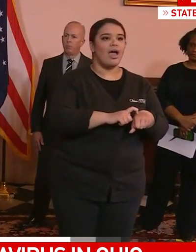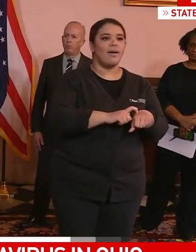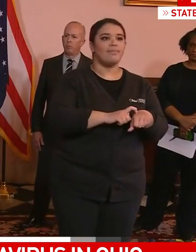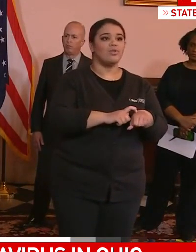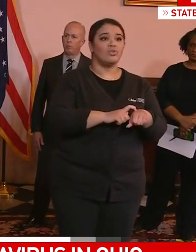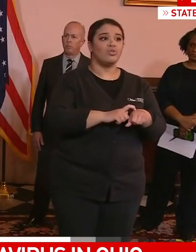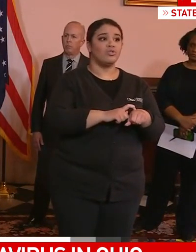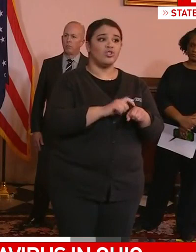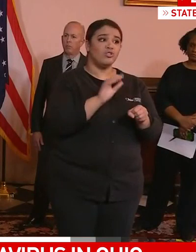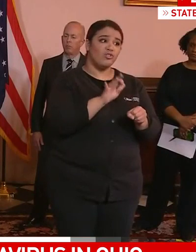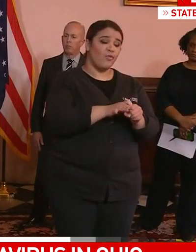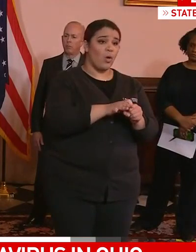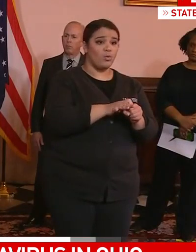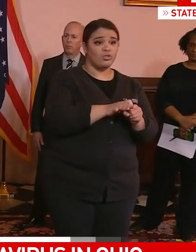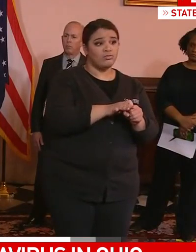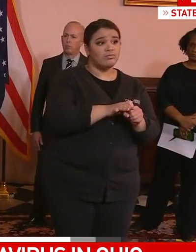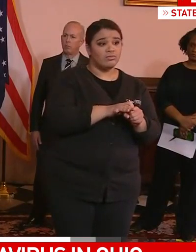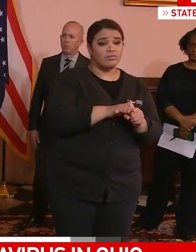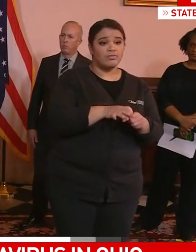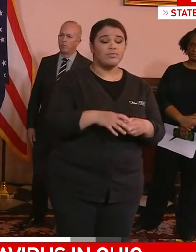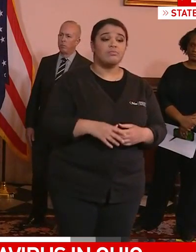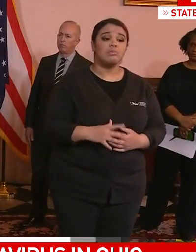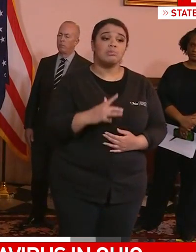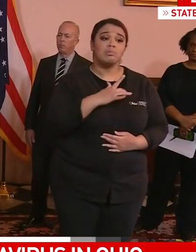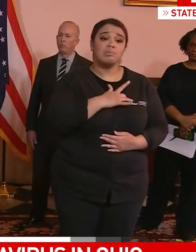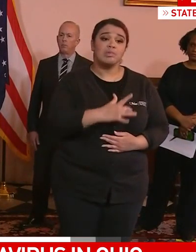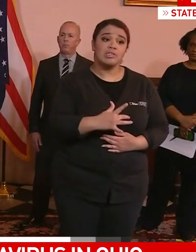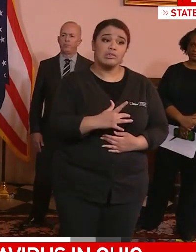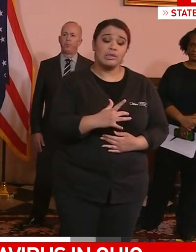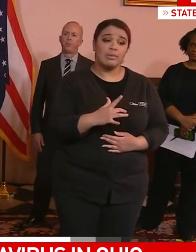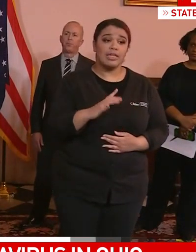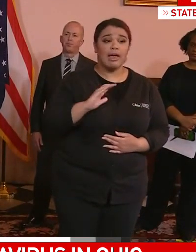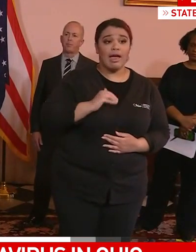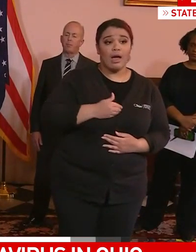Our normal primary would have been in May.